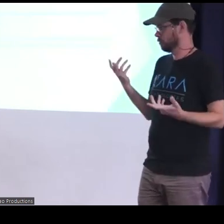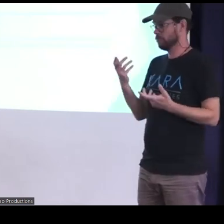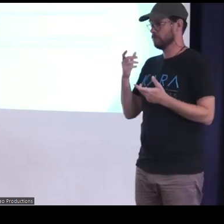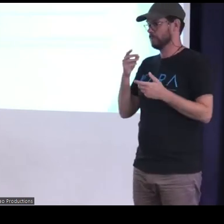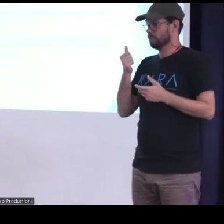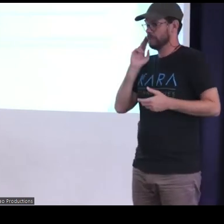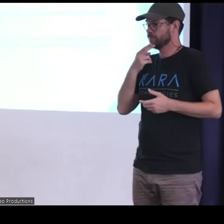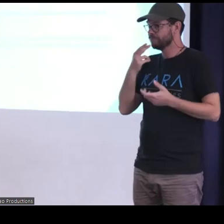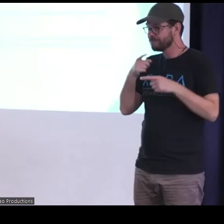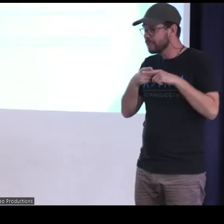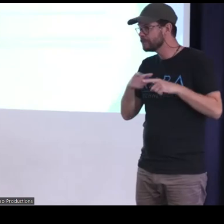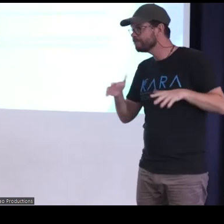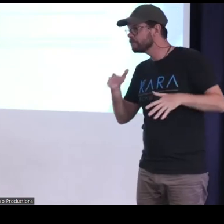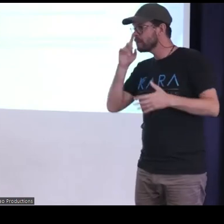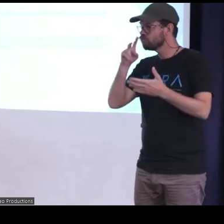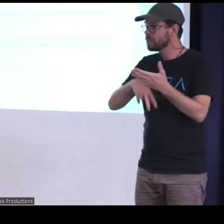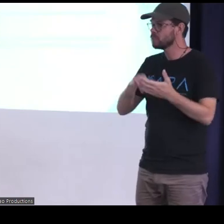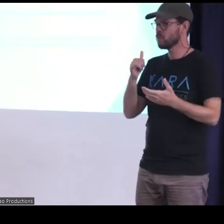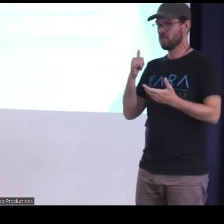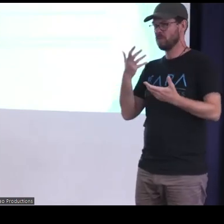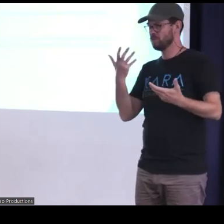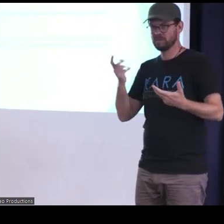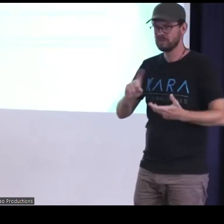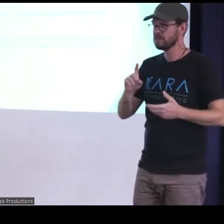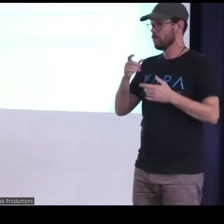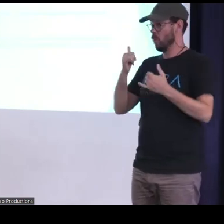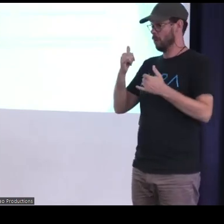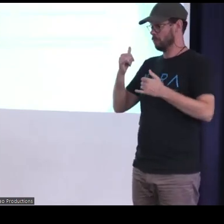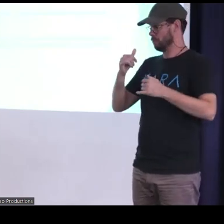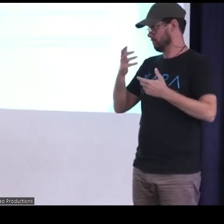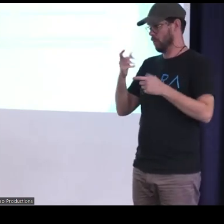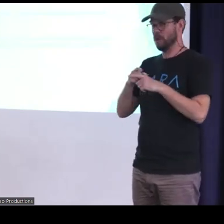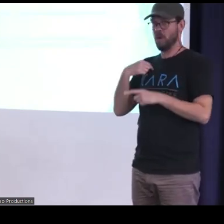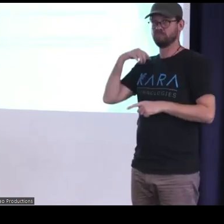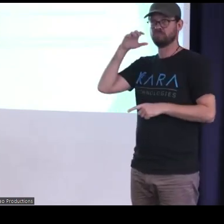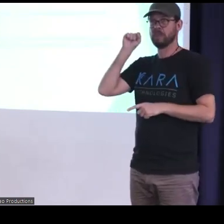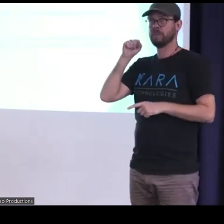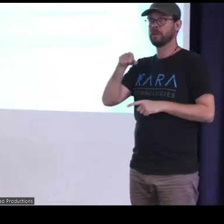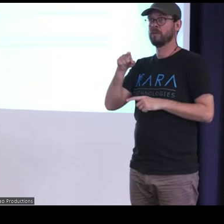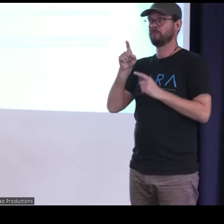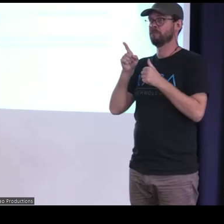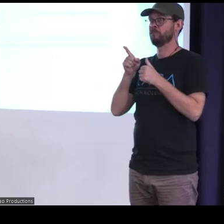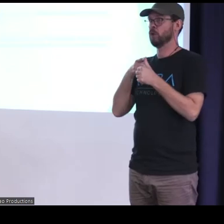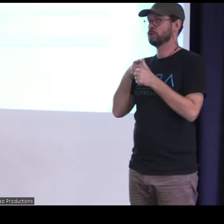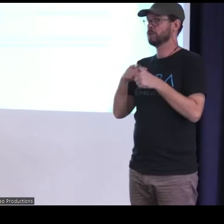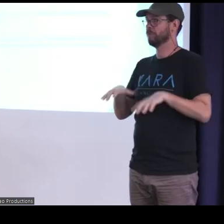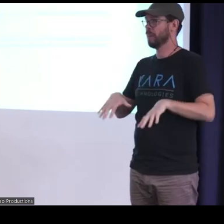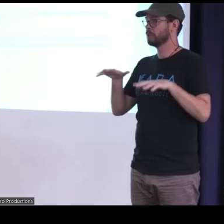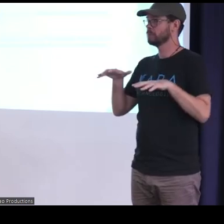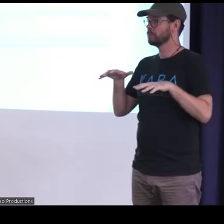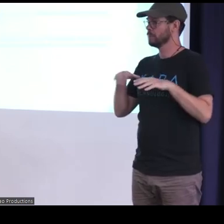would tie in with. Some deaf people might not have English as a first language and might not understand the